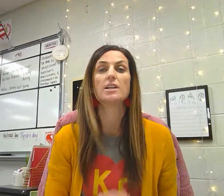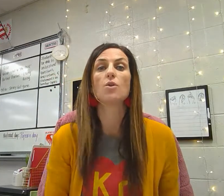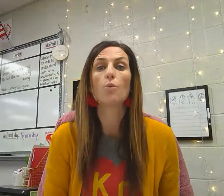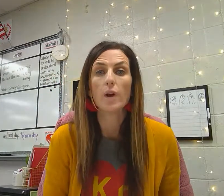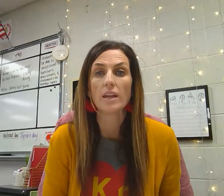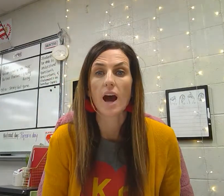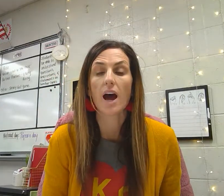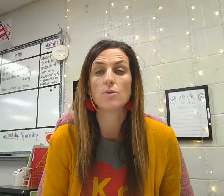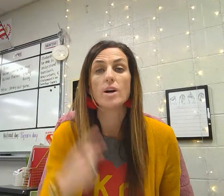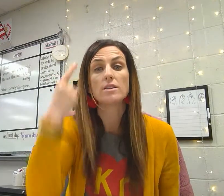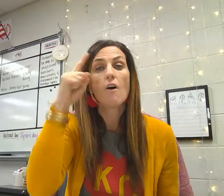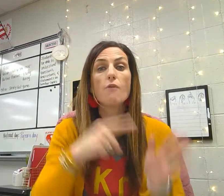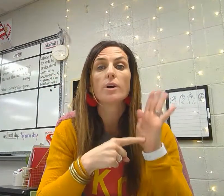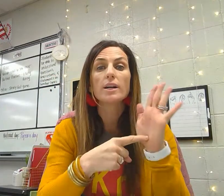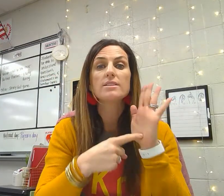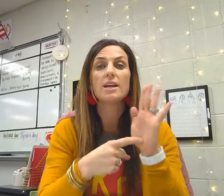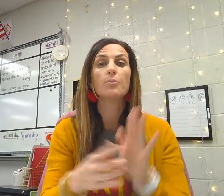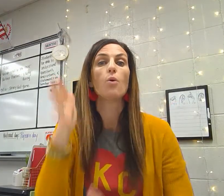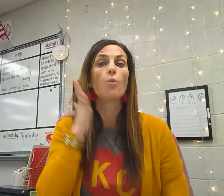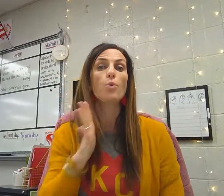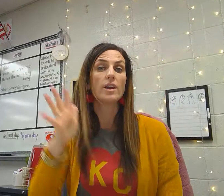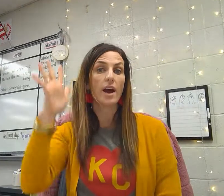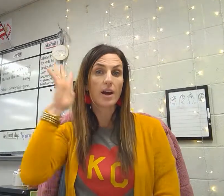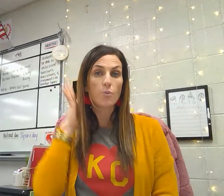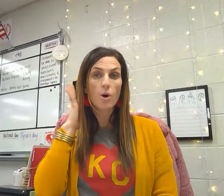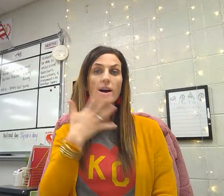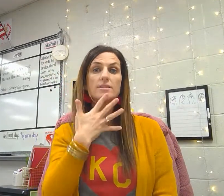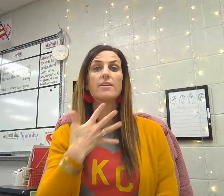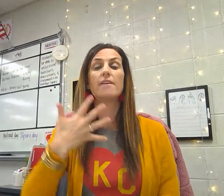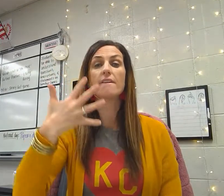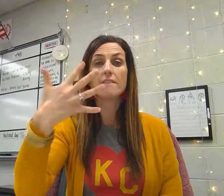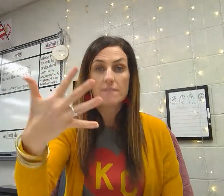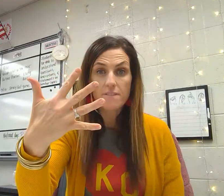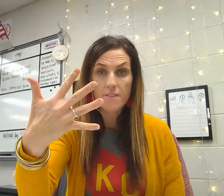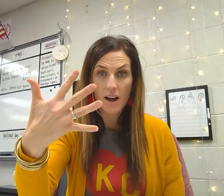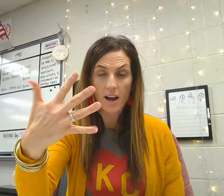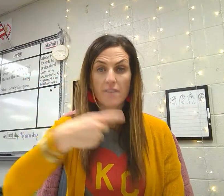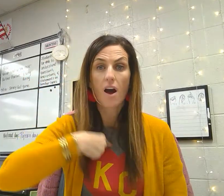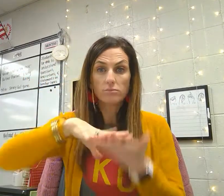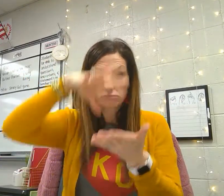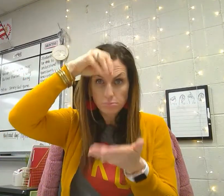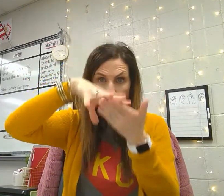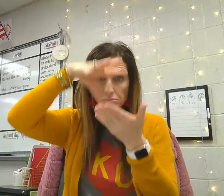phrase when I was. For example, when I was 5,